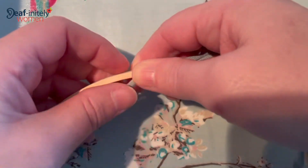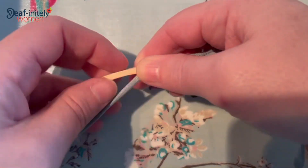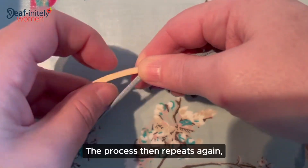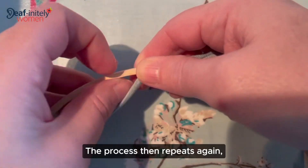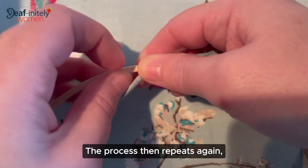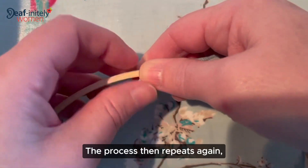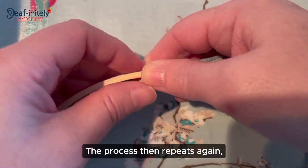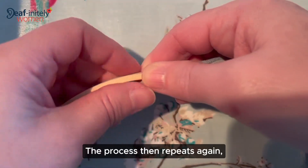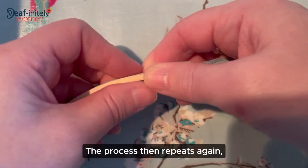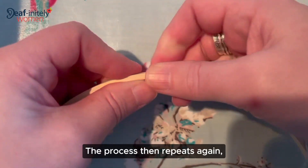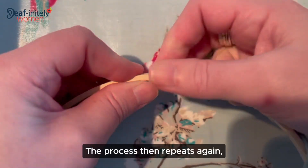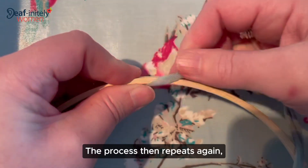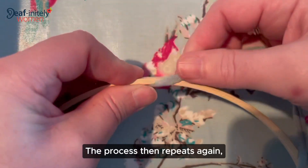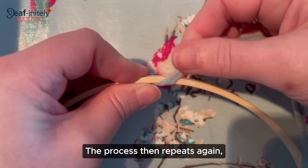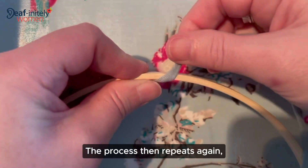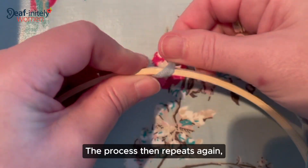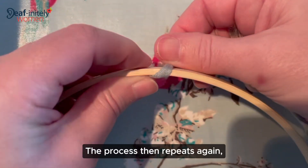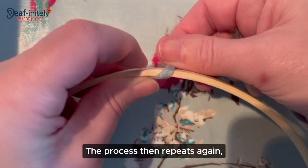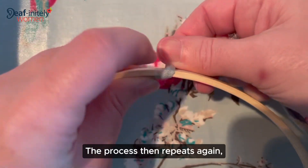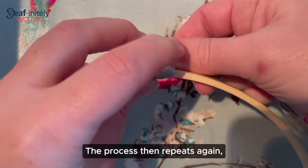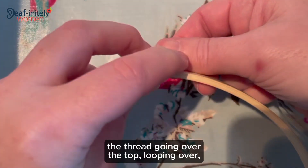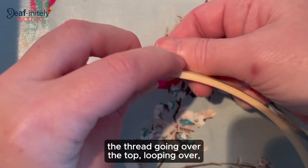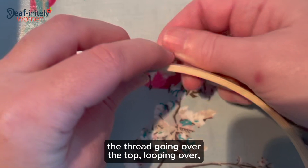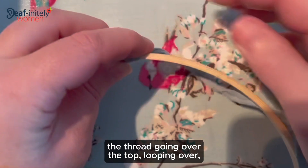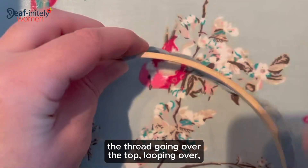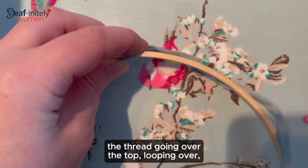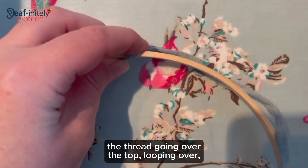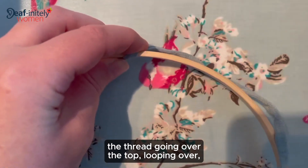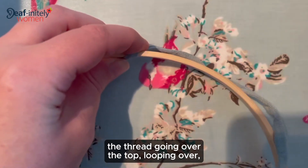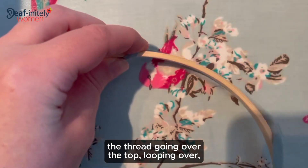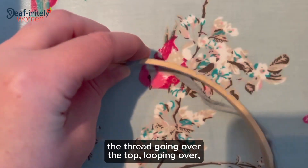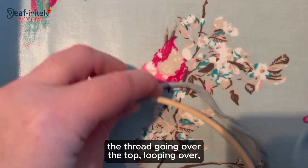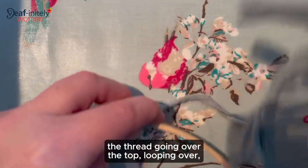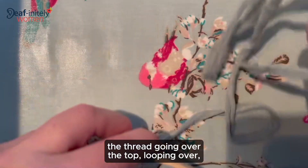The process then repeats again, the thread going over the top,